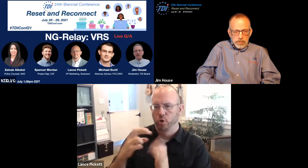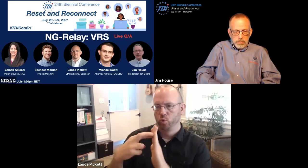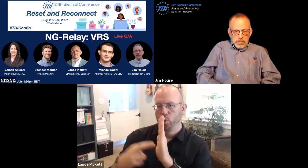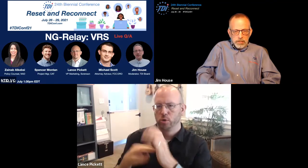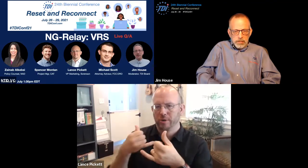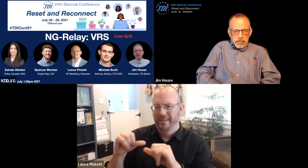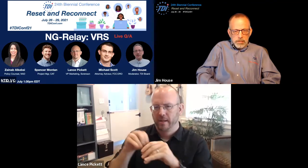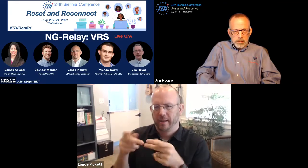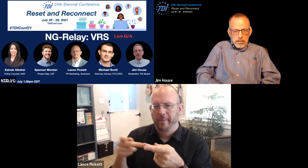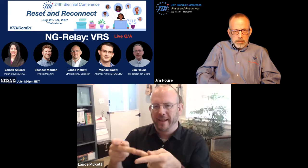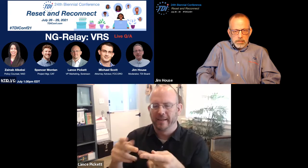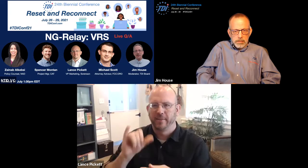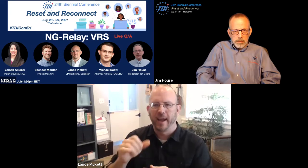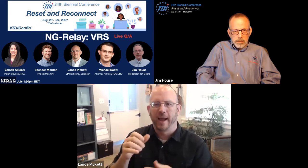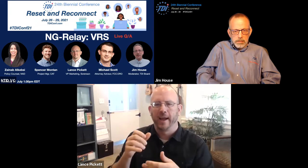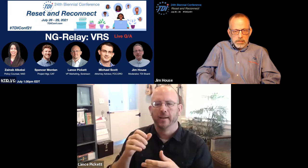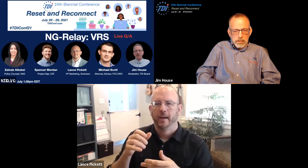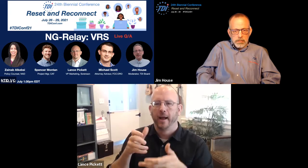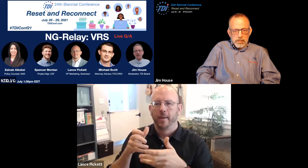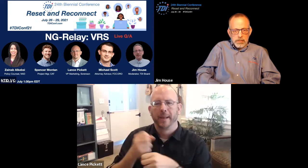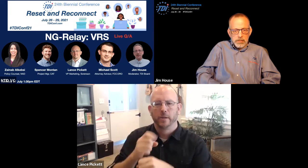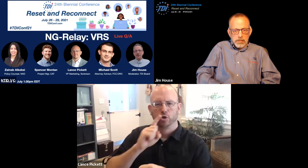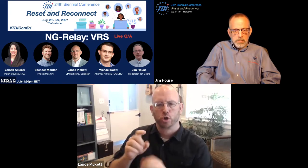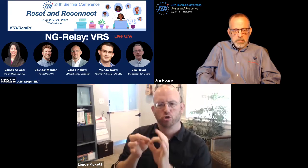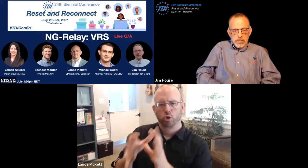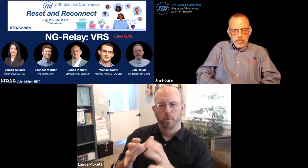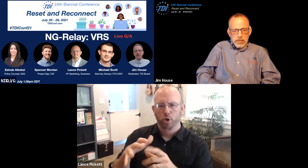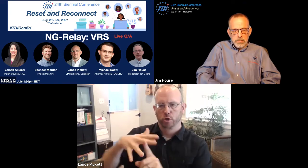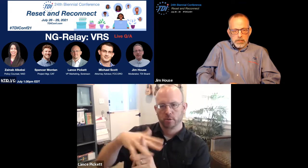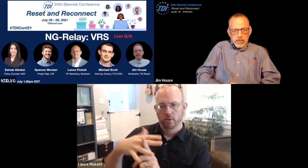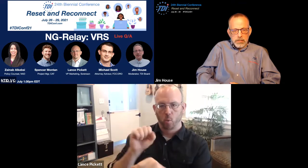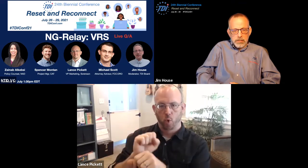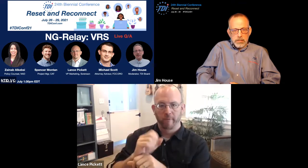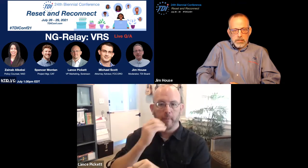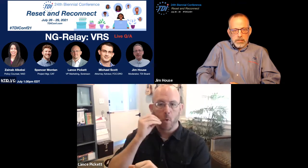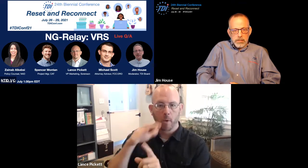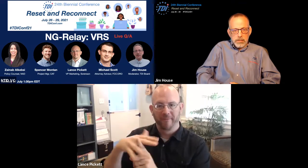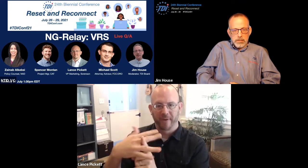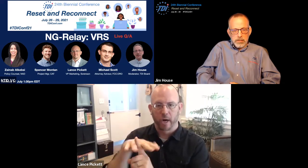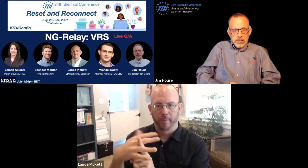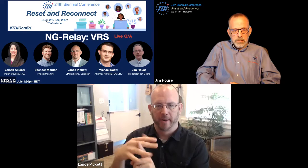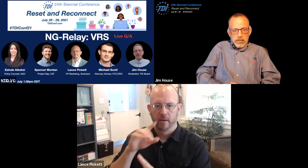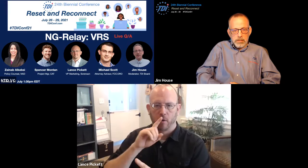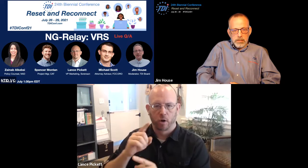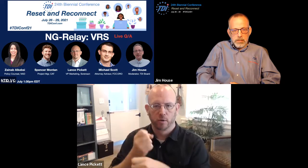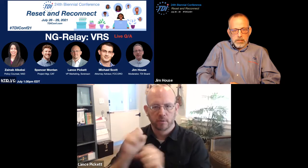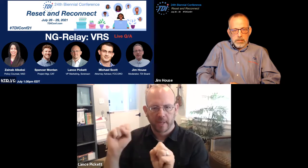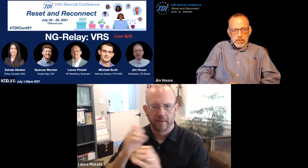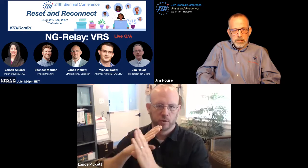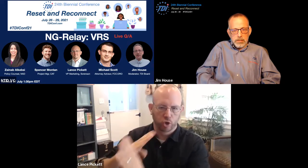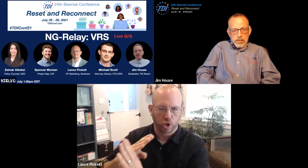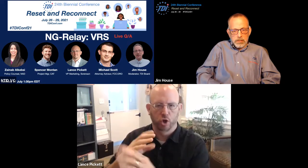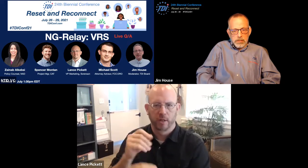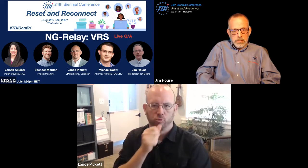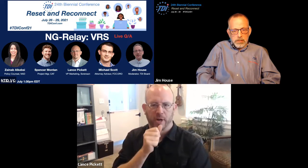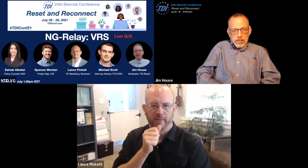and support. So we need to make sure that those type of rules are still in place, that interpreters are able to